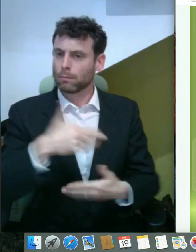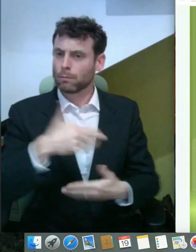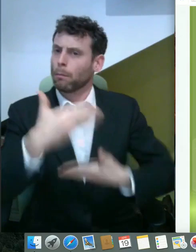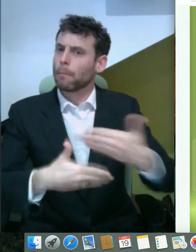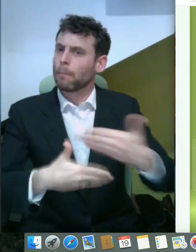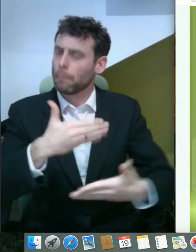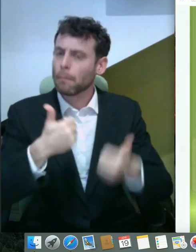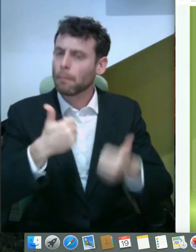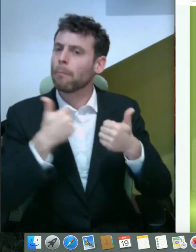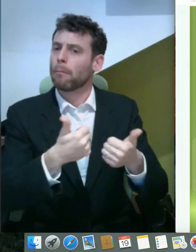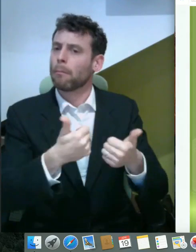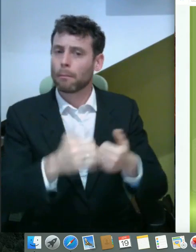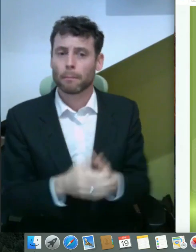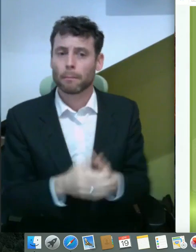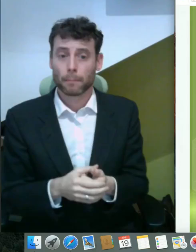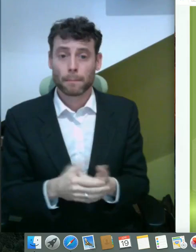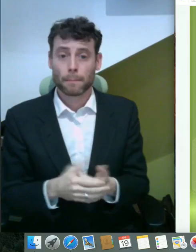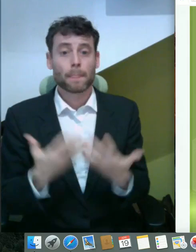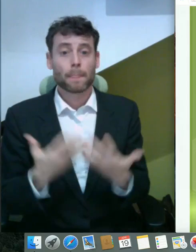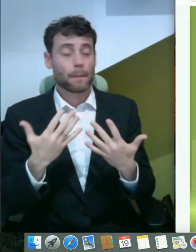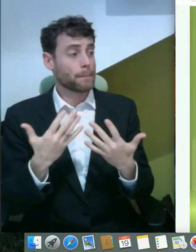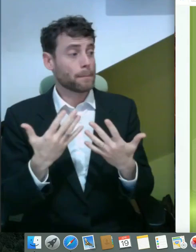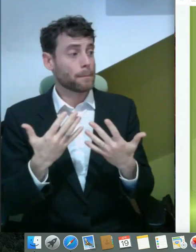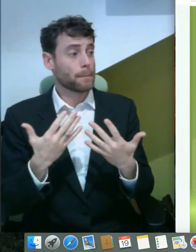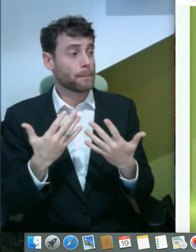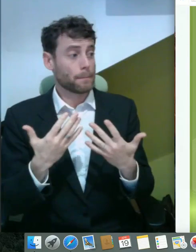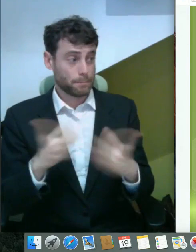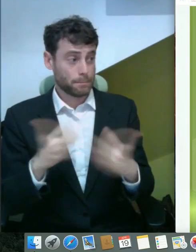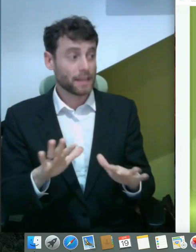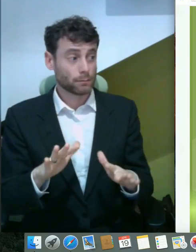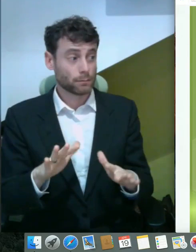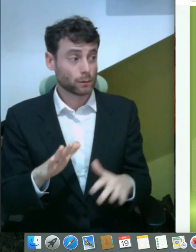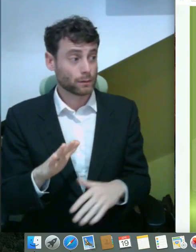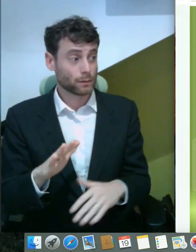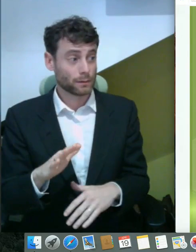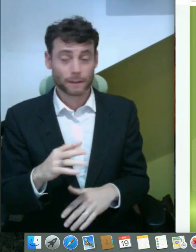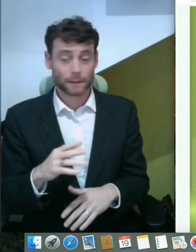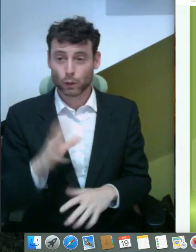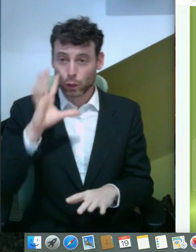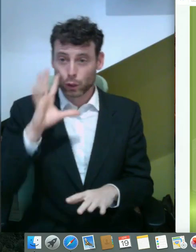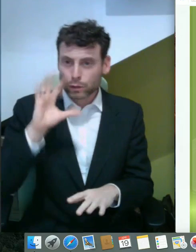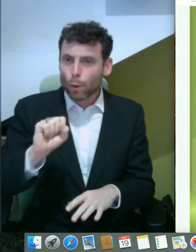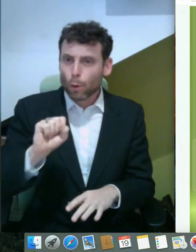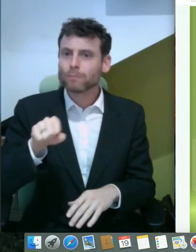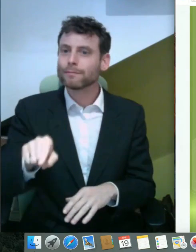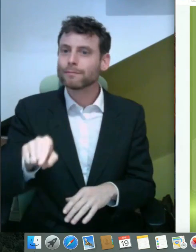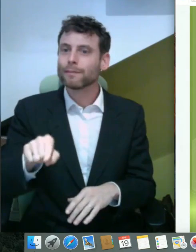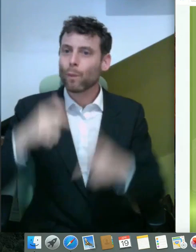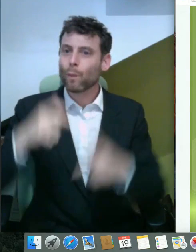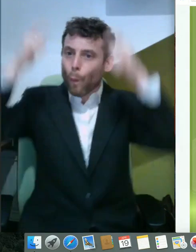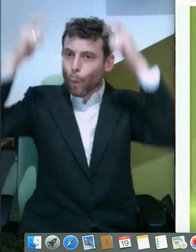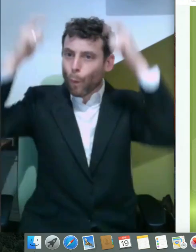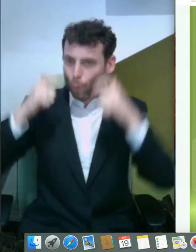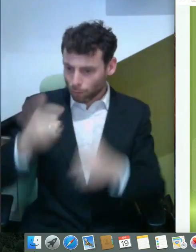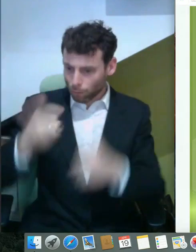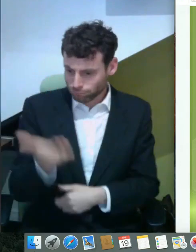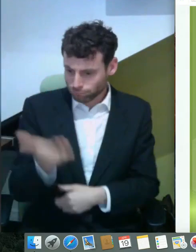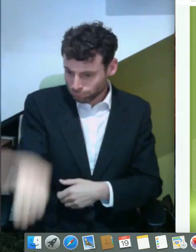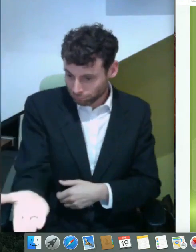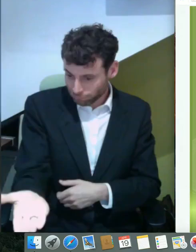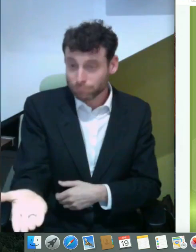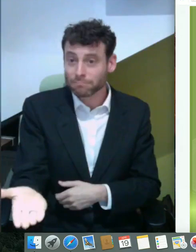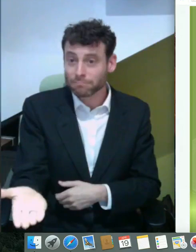also heard of them being sort of spotted in a courtroom during a